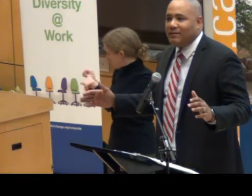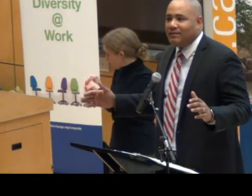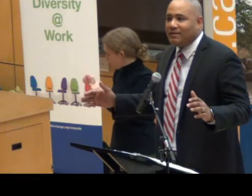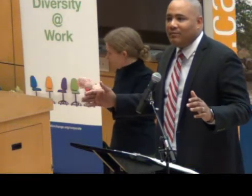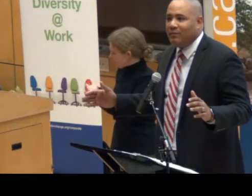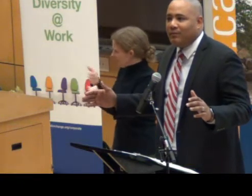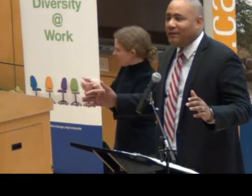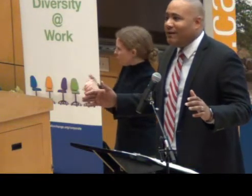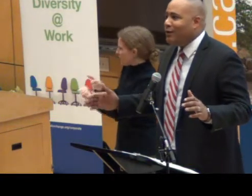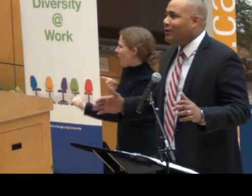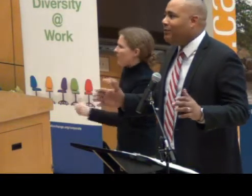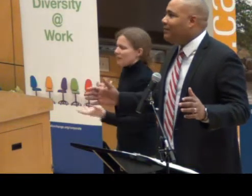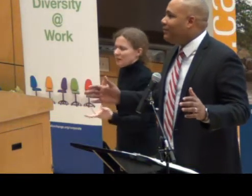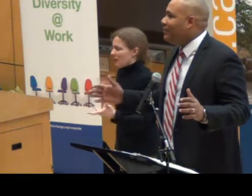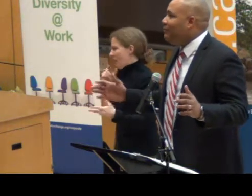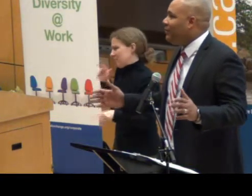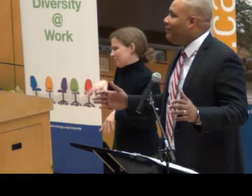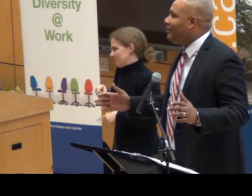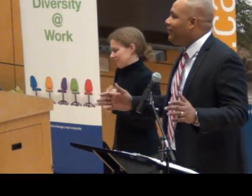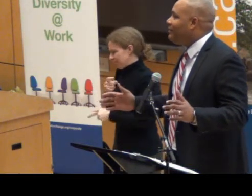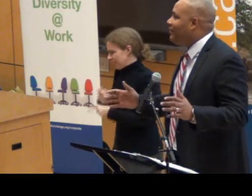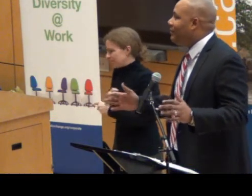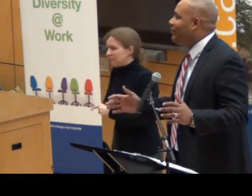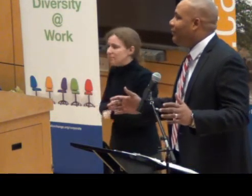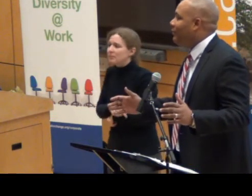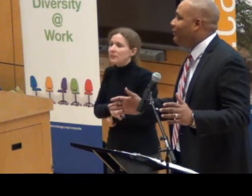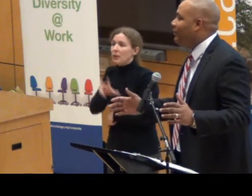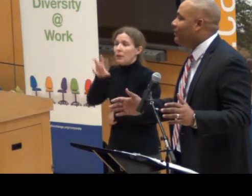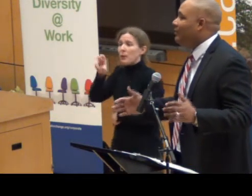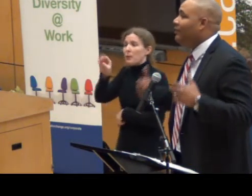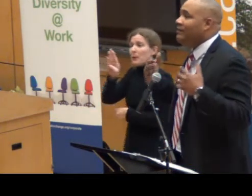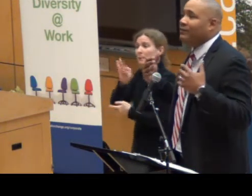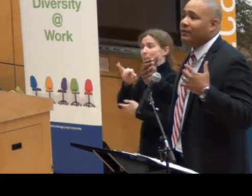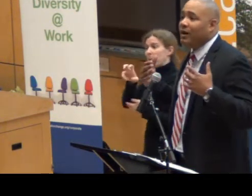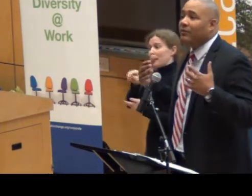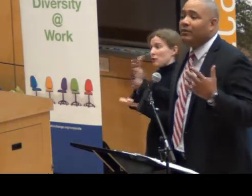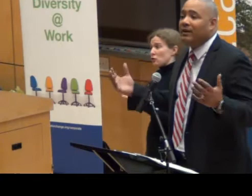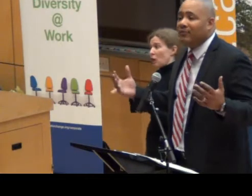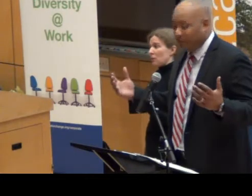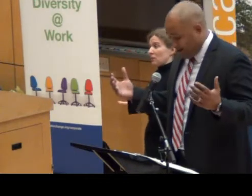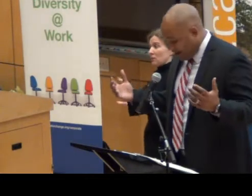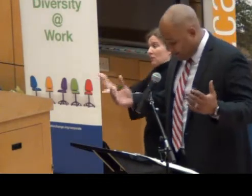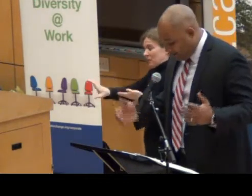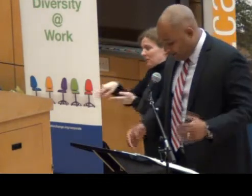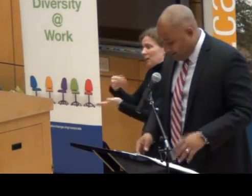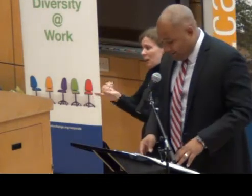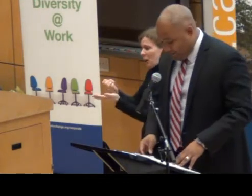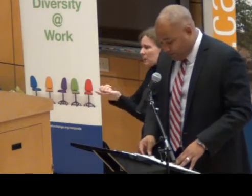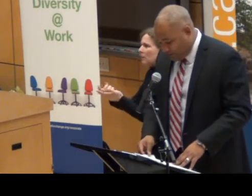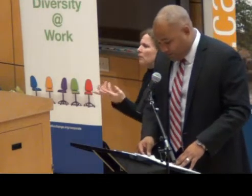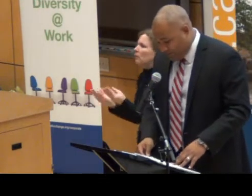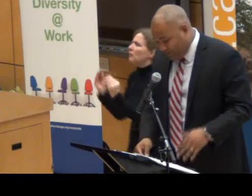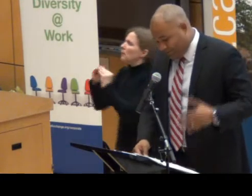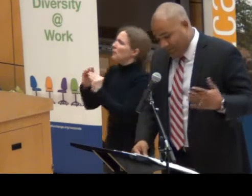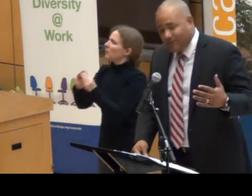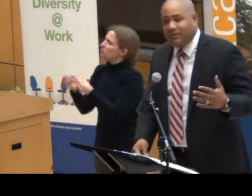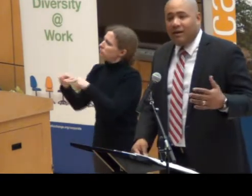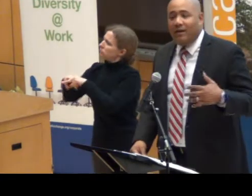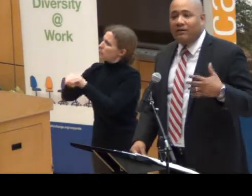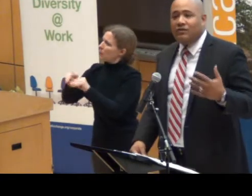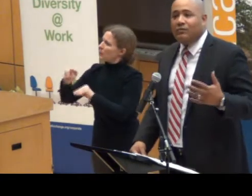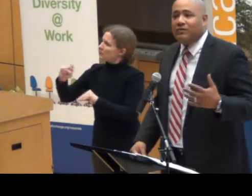And that's unacceptable. We know that $30 billion in the economy would be good, obviously, for government. We get more taxes, but it would also be